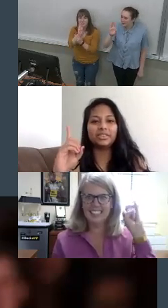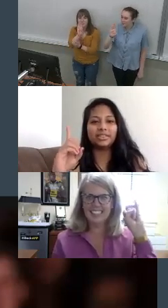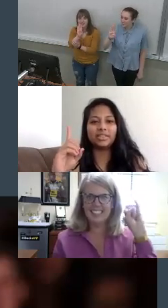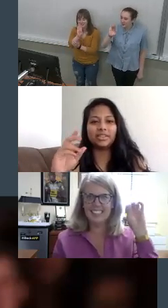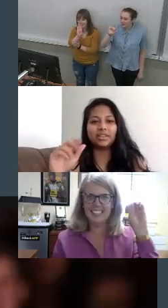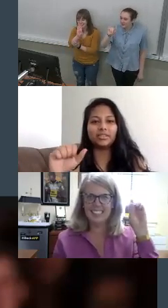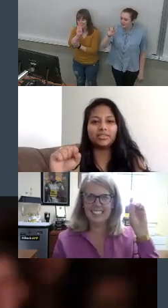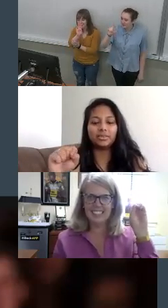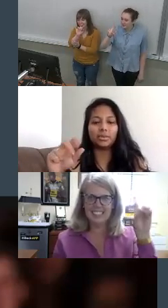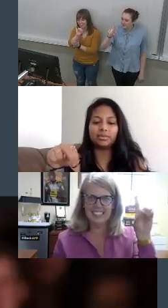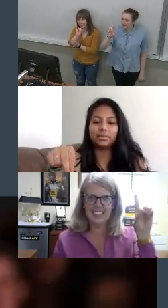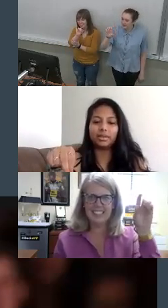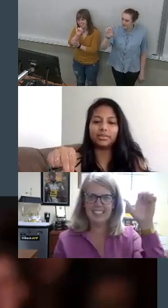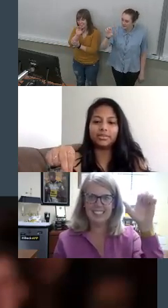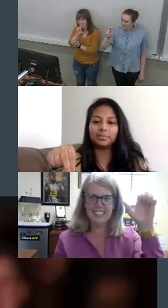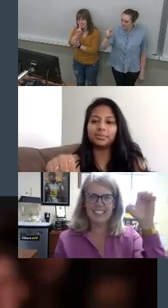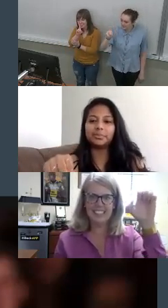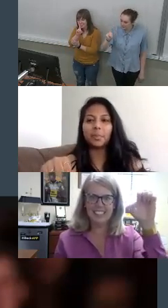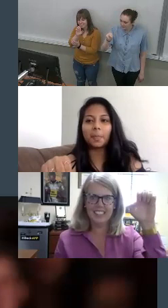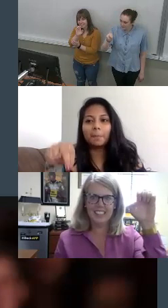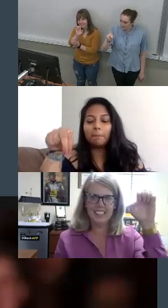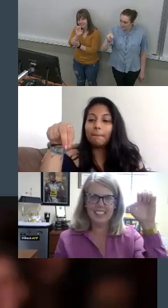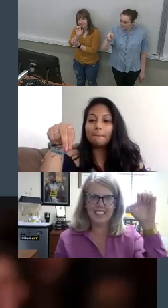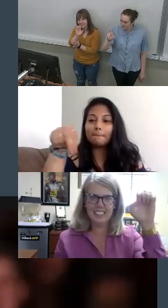are. Biden.